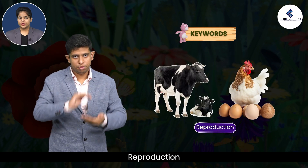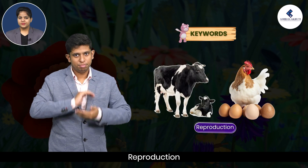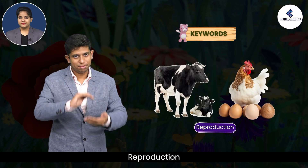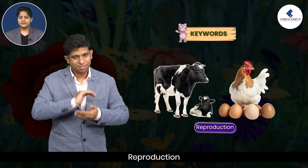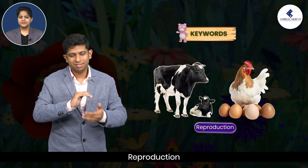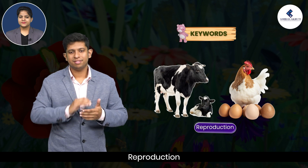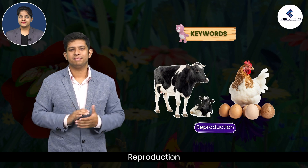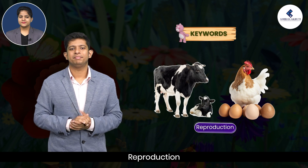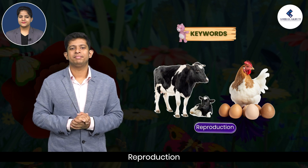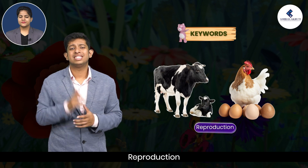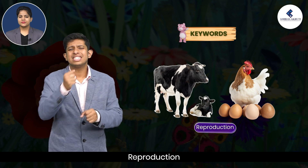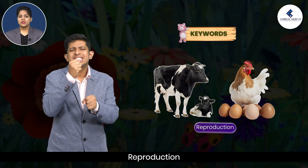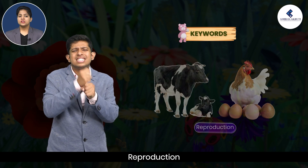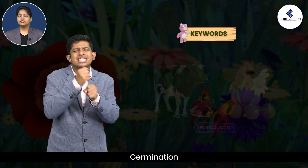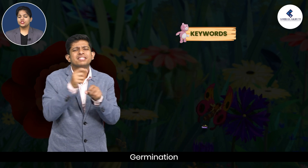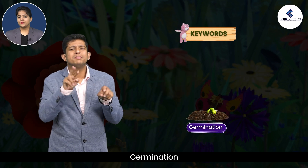reproduction,